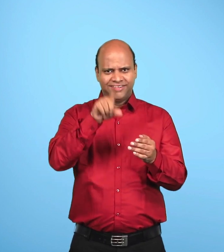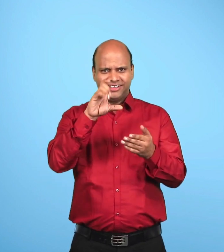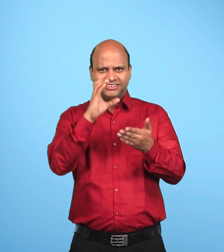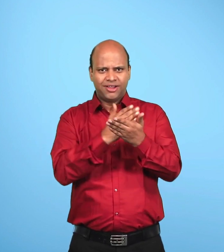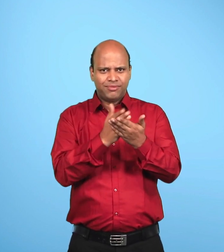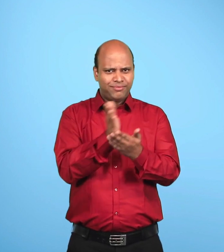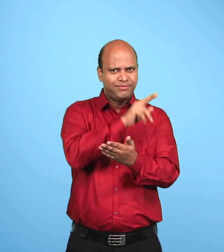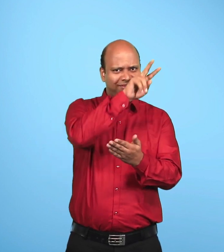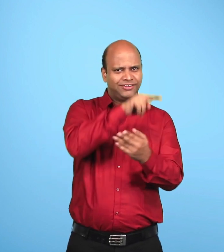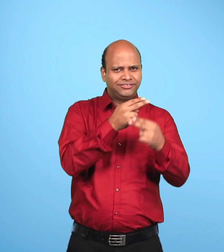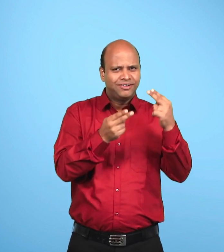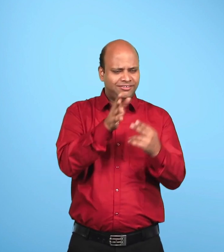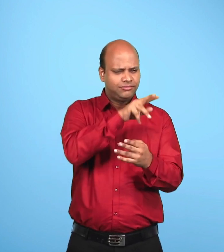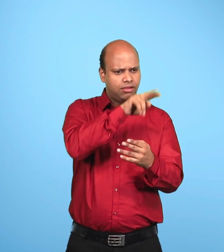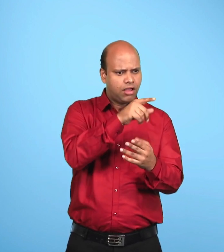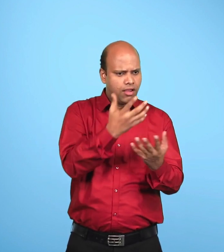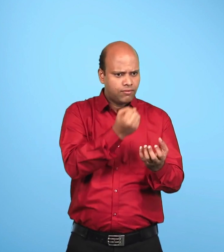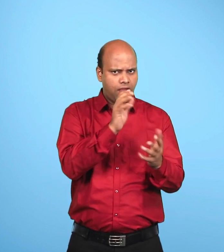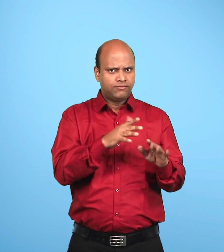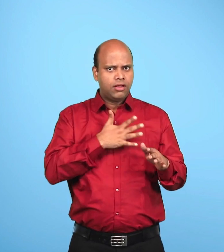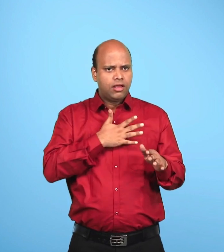this chapter to fill table 9.1.